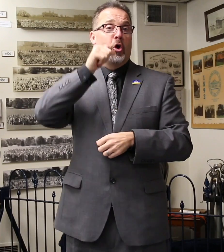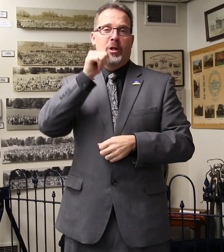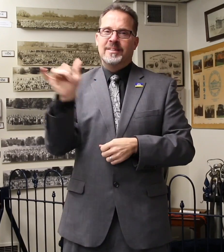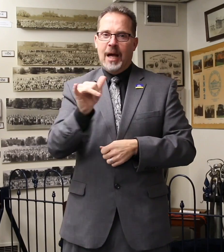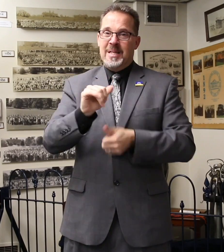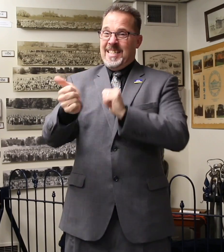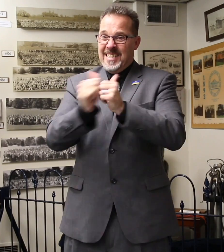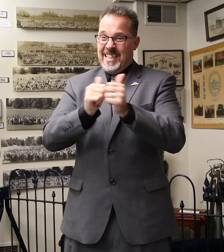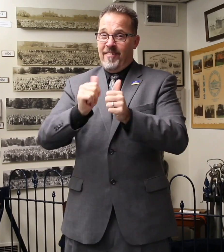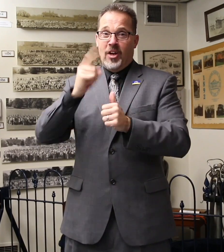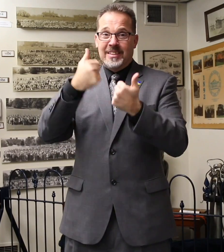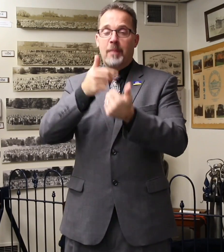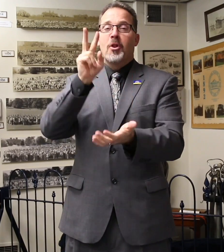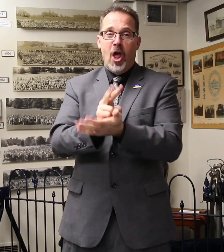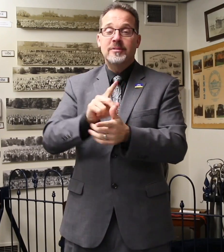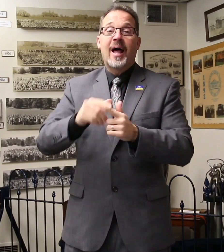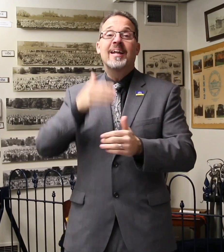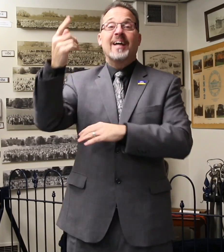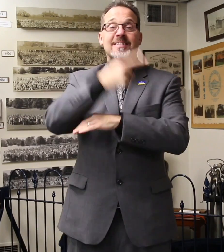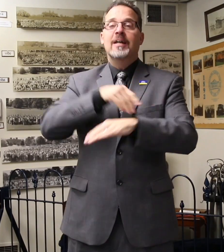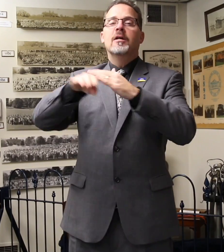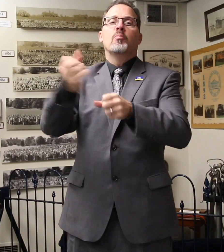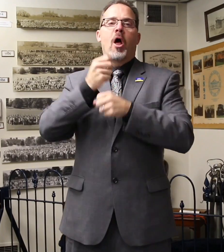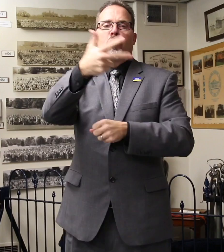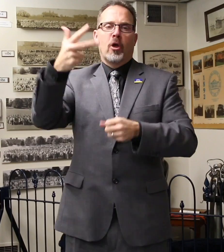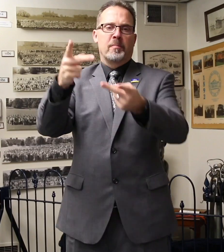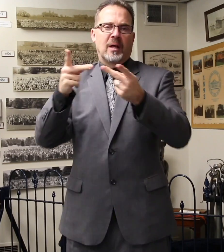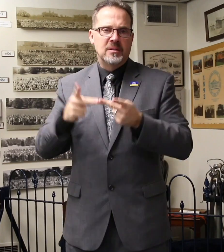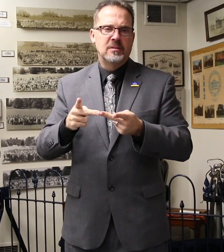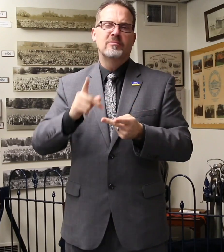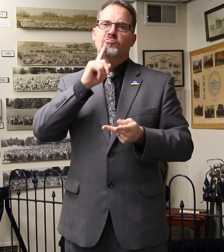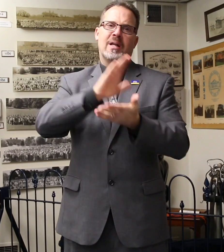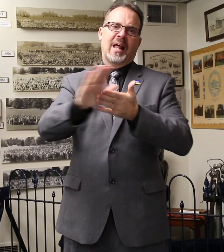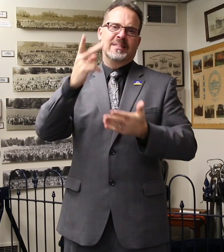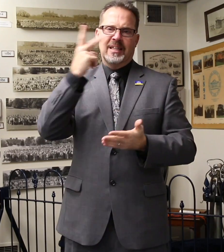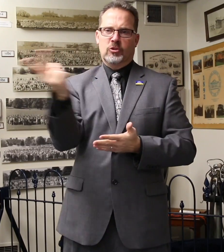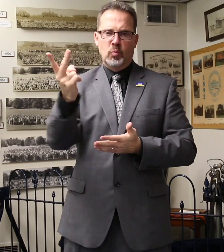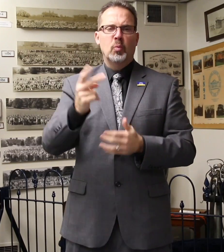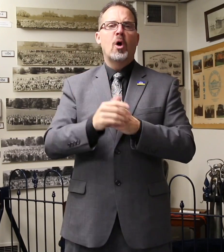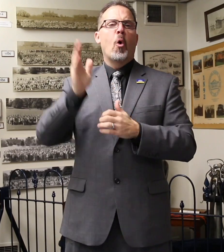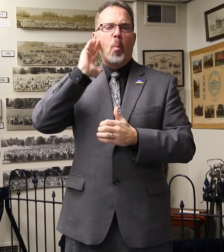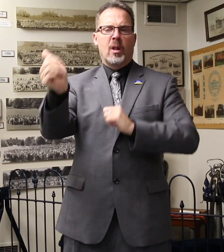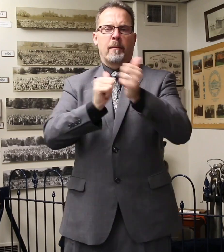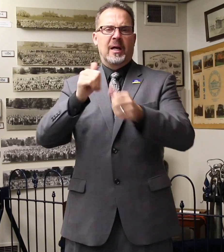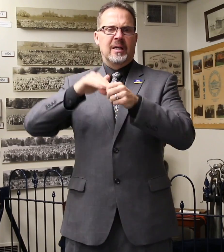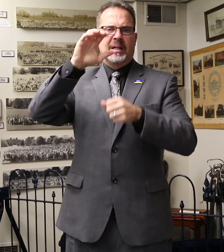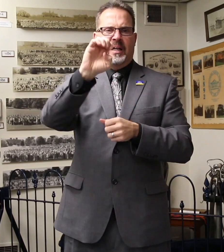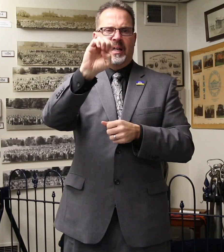girls team was in very tough competition and lost a game, and the following day was able to come in third place, which was very exciting for me to see both